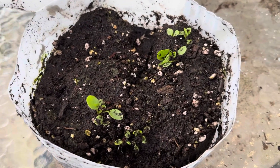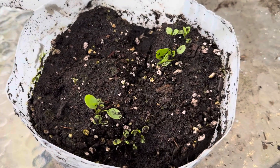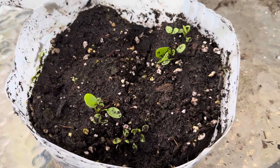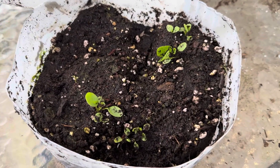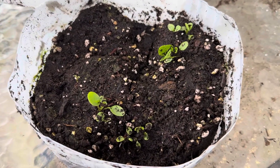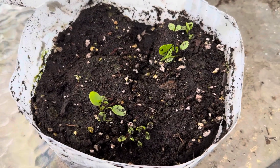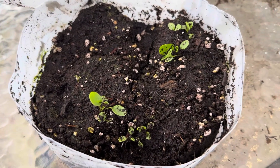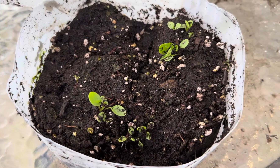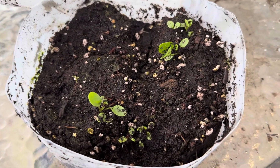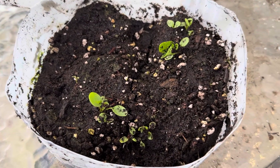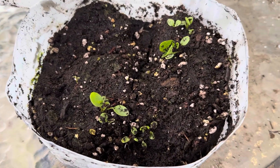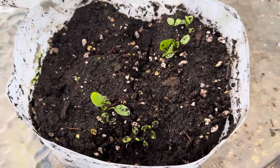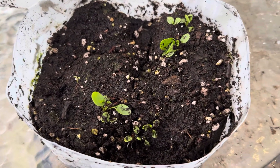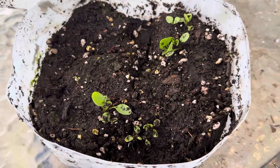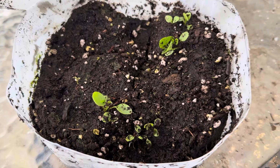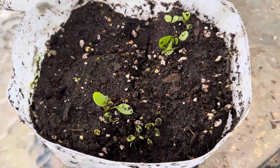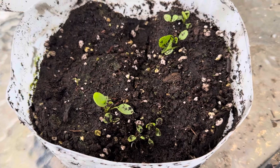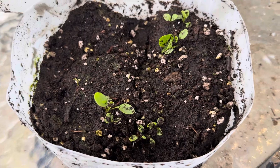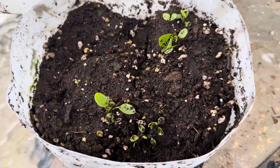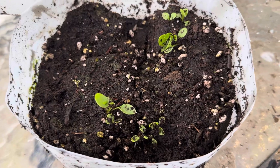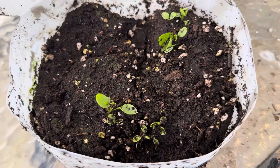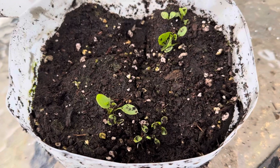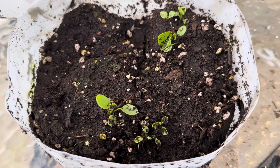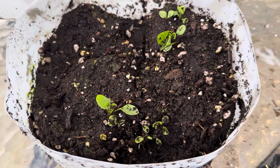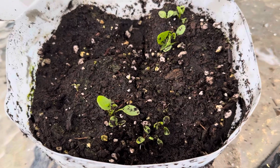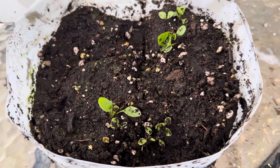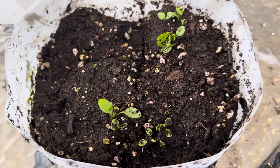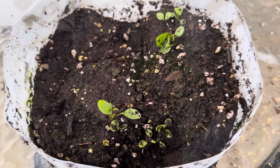but I wanted to give it a try.